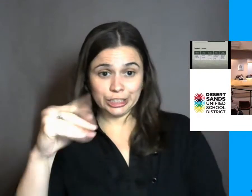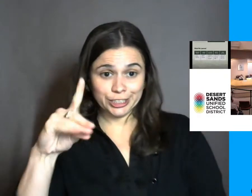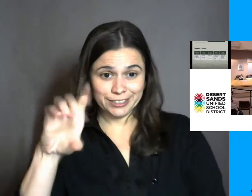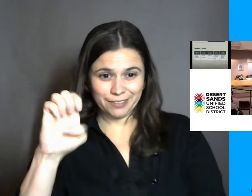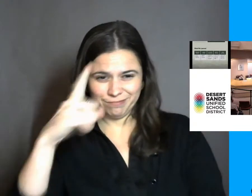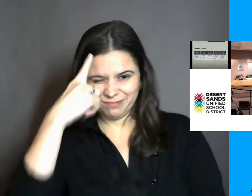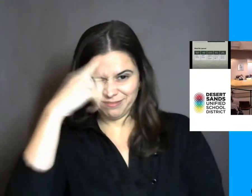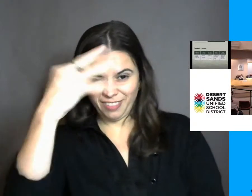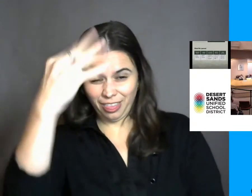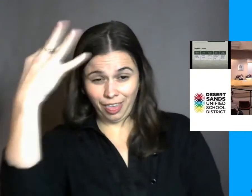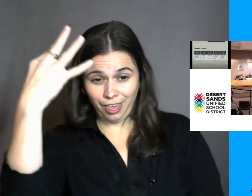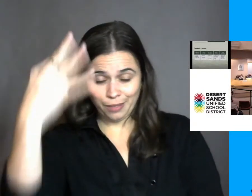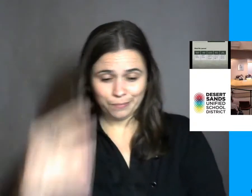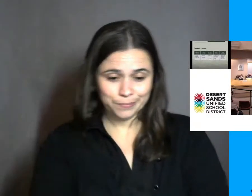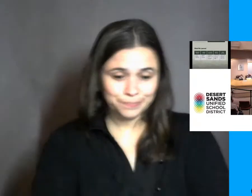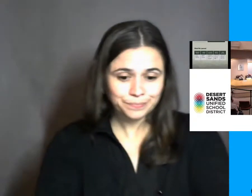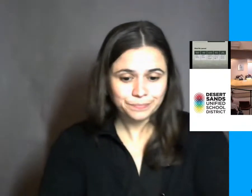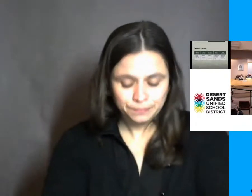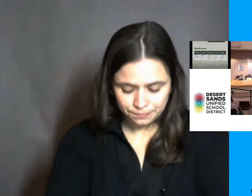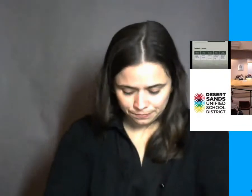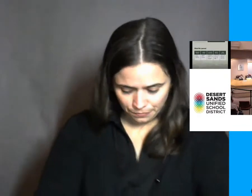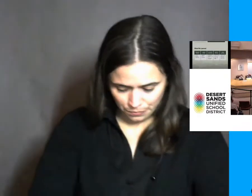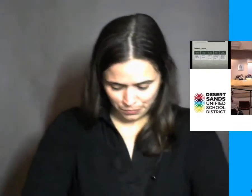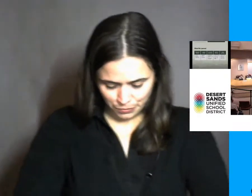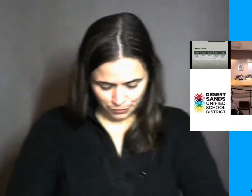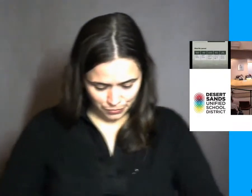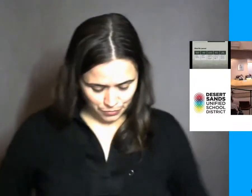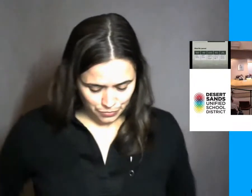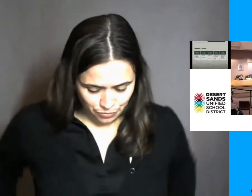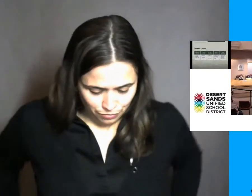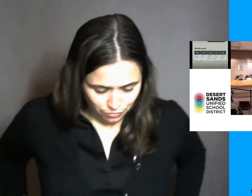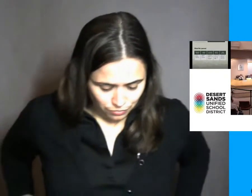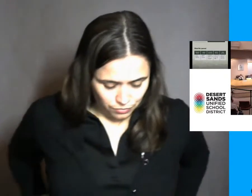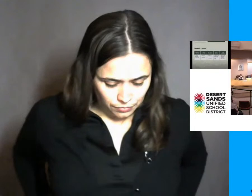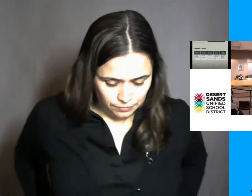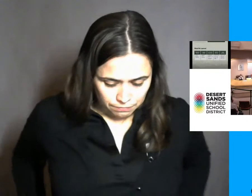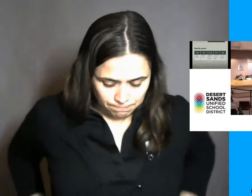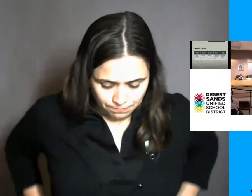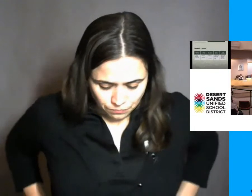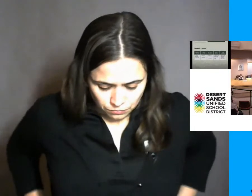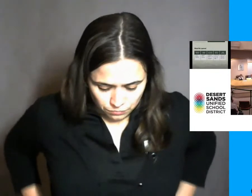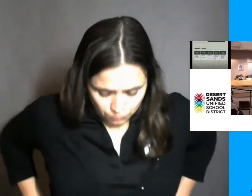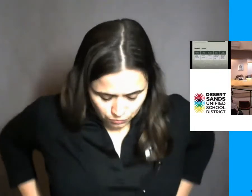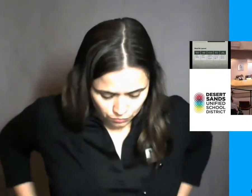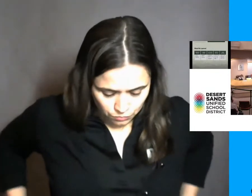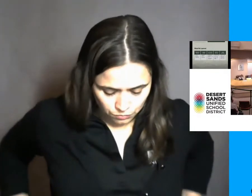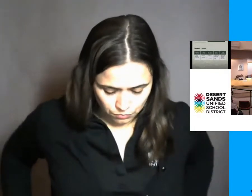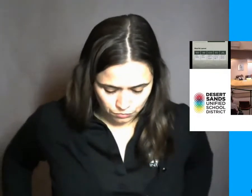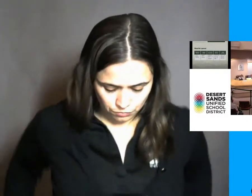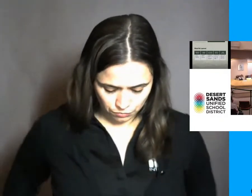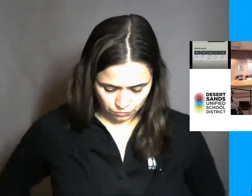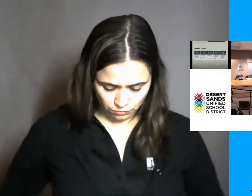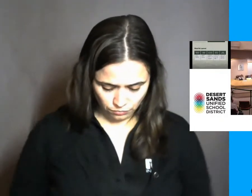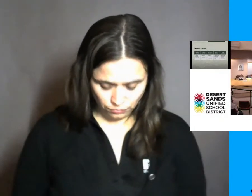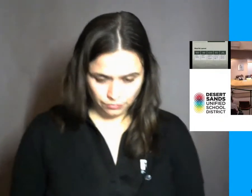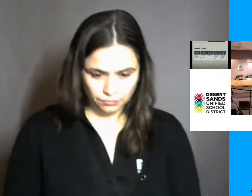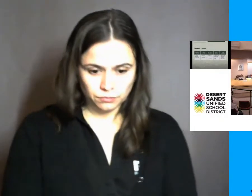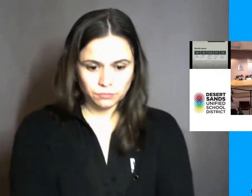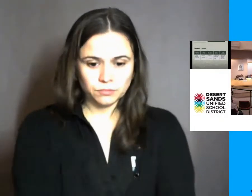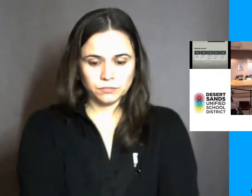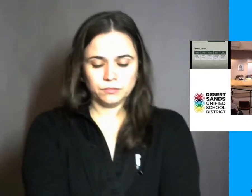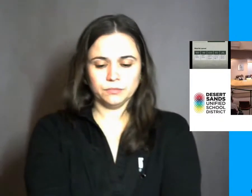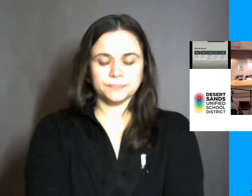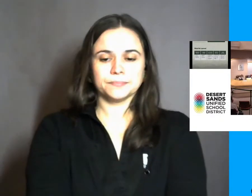on, or what we heard, was that the student gathering areas were key areas for that shade. So